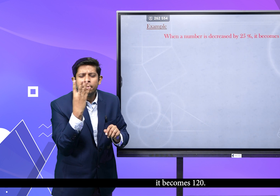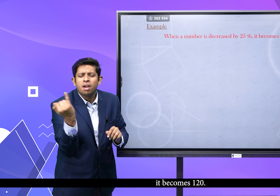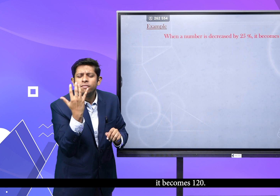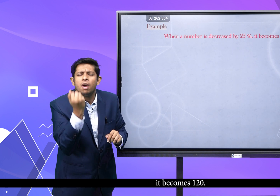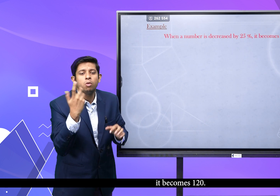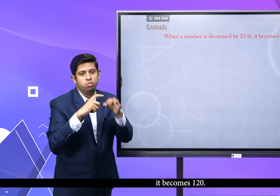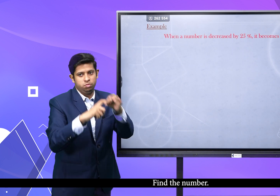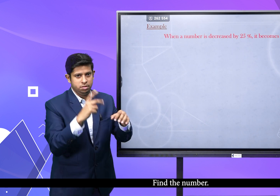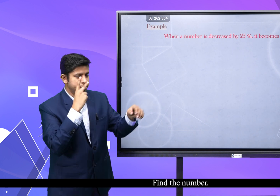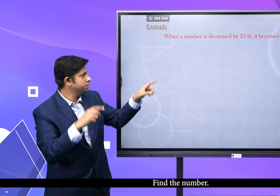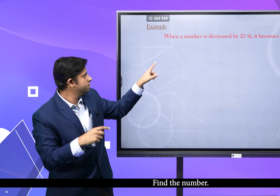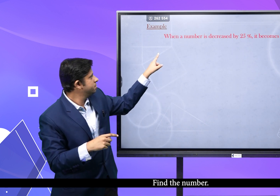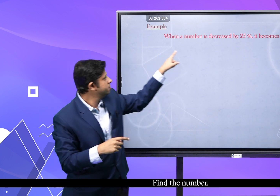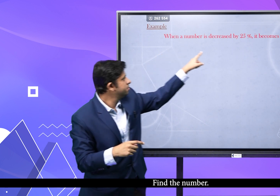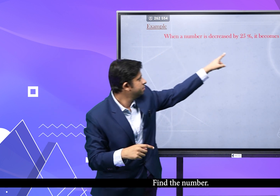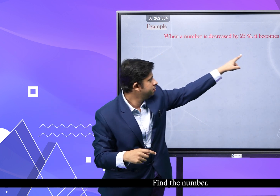120. Find the number.